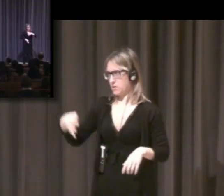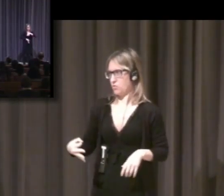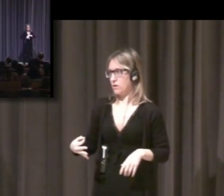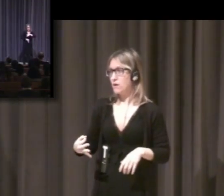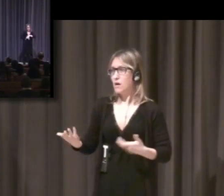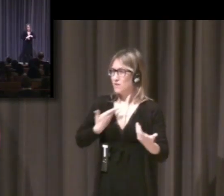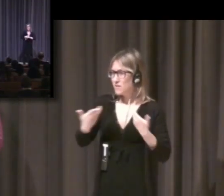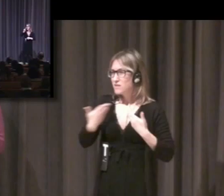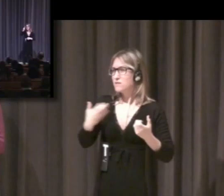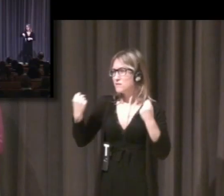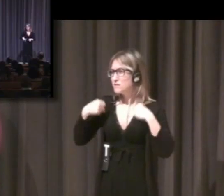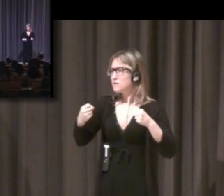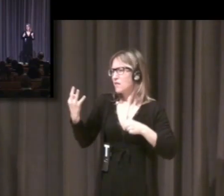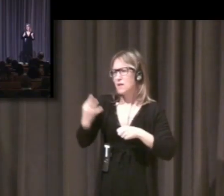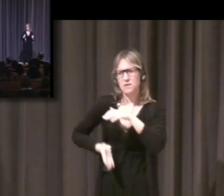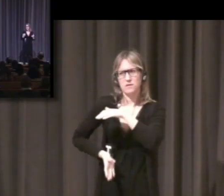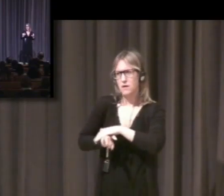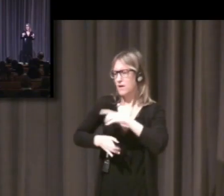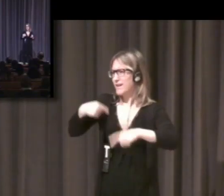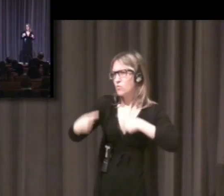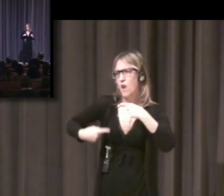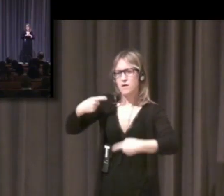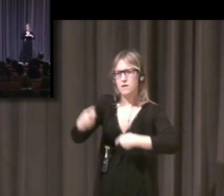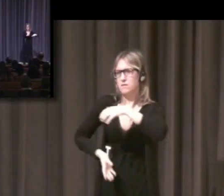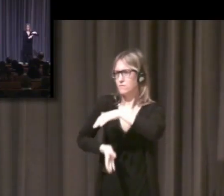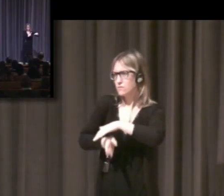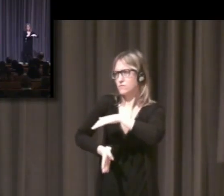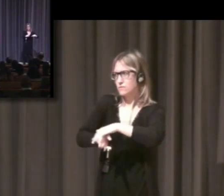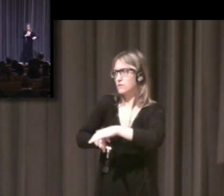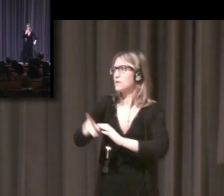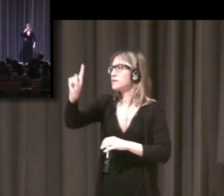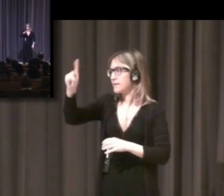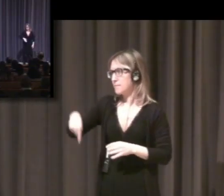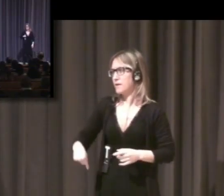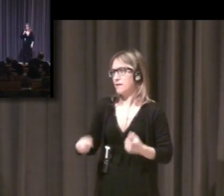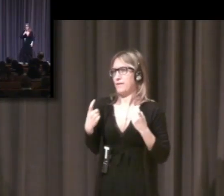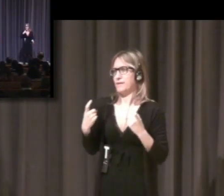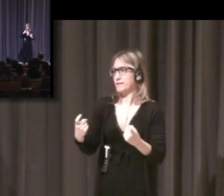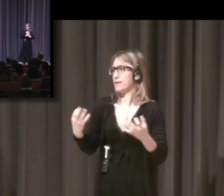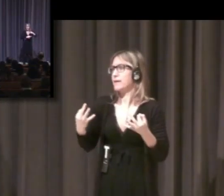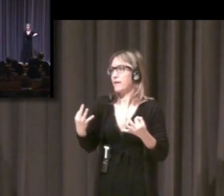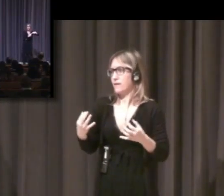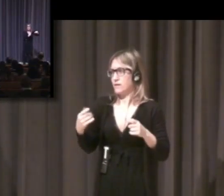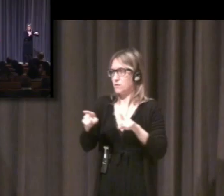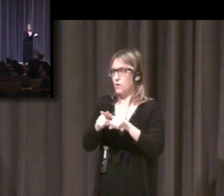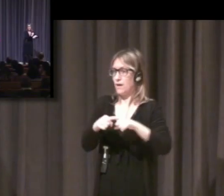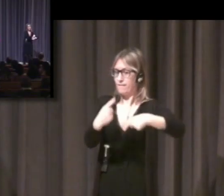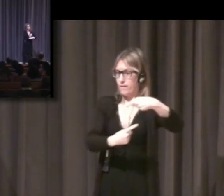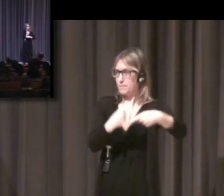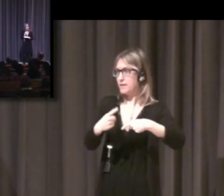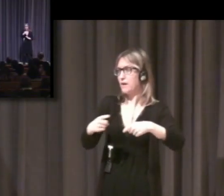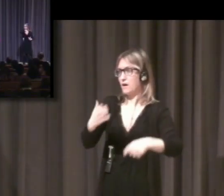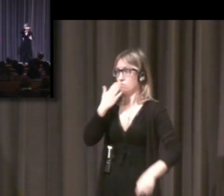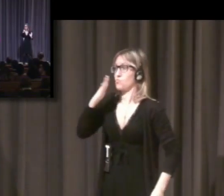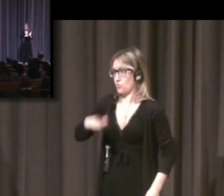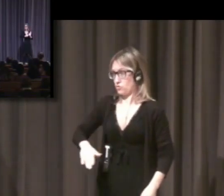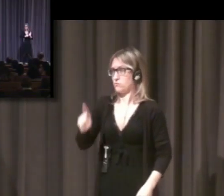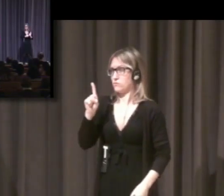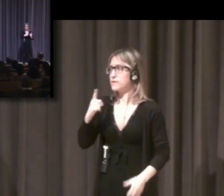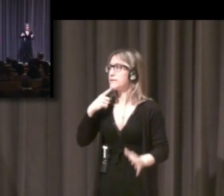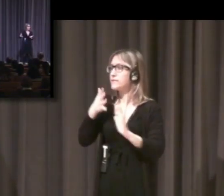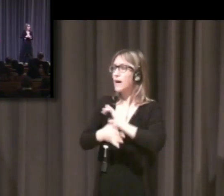characteristics. You have to have a family that's totally behind it, absolutely going to work. The whole family's going to work